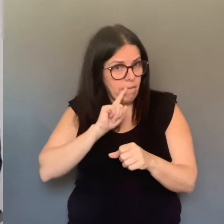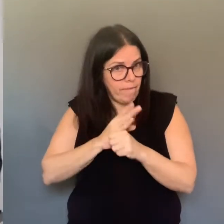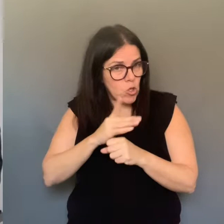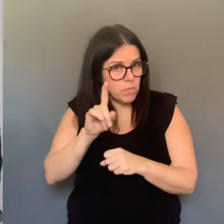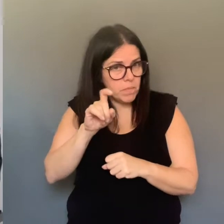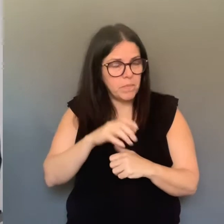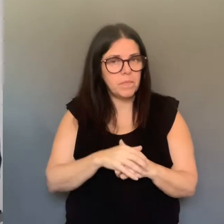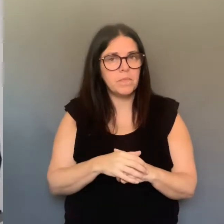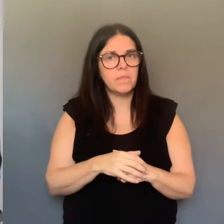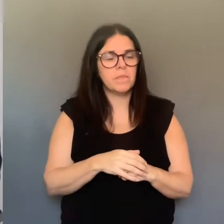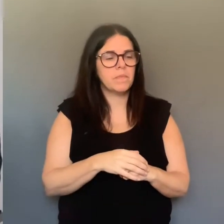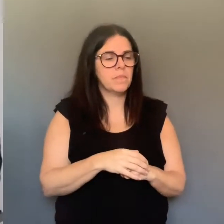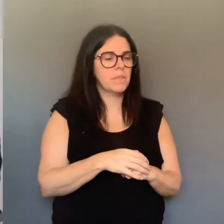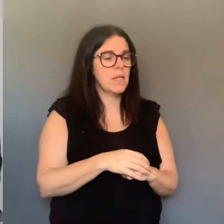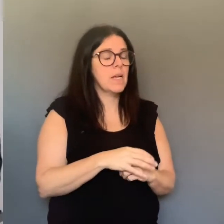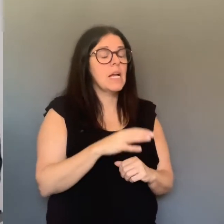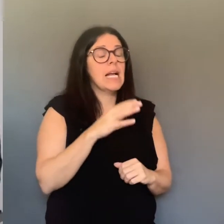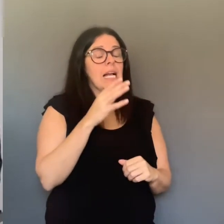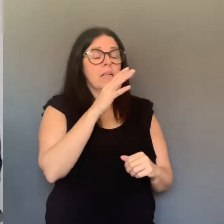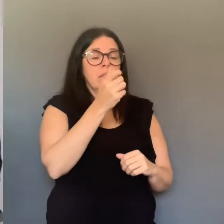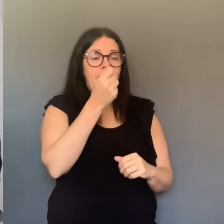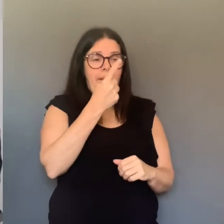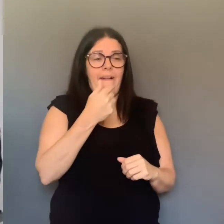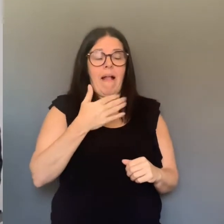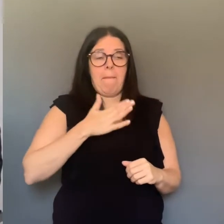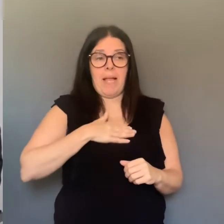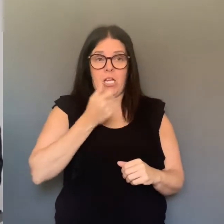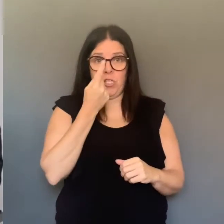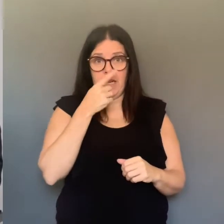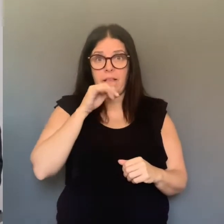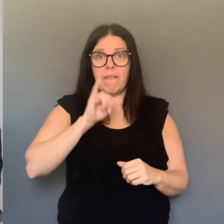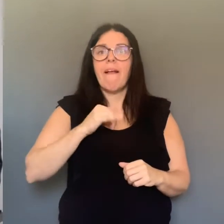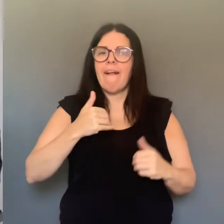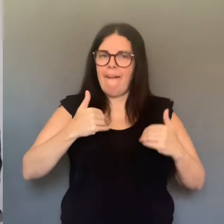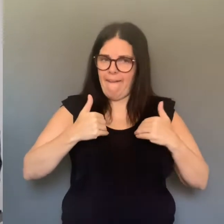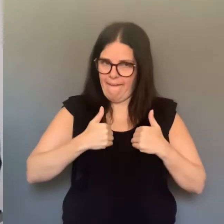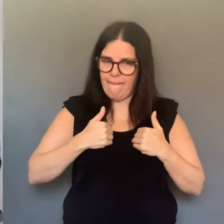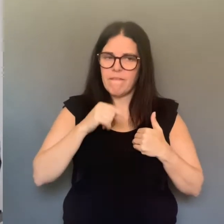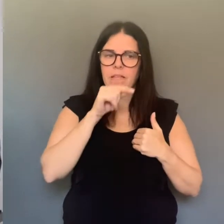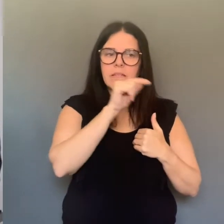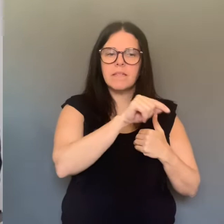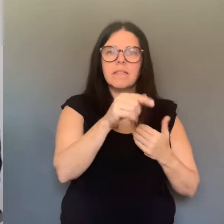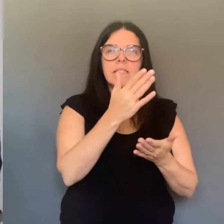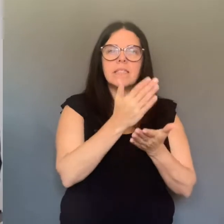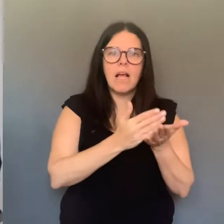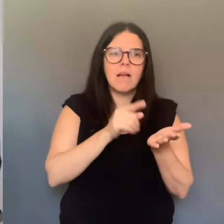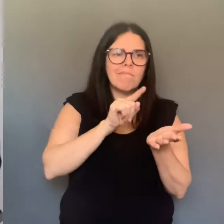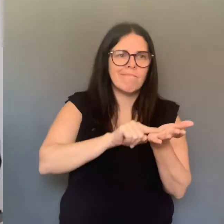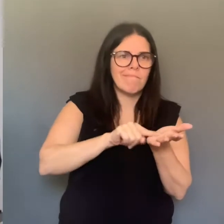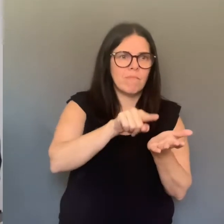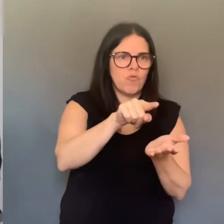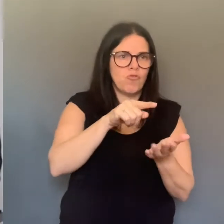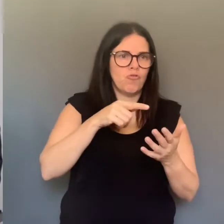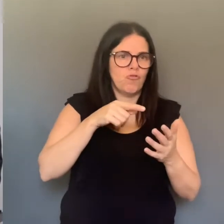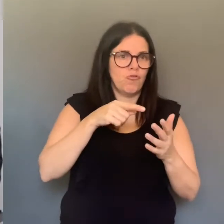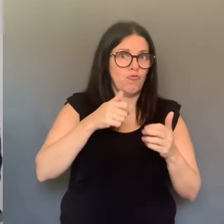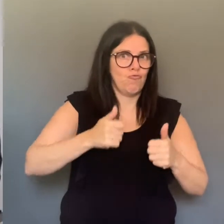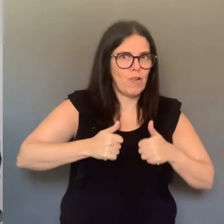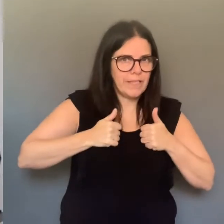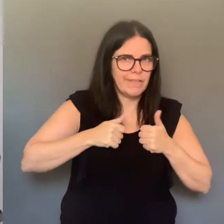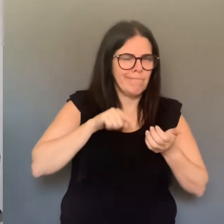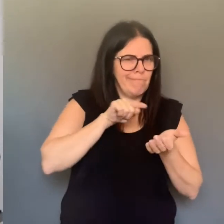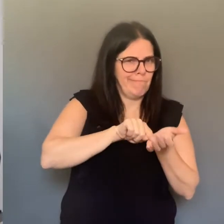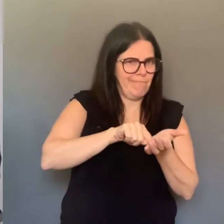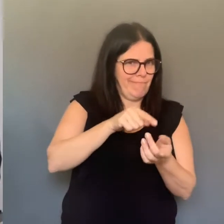residents who are currently being investigated right now, and we're waiting for some of the results on those symptomatic patients.